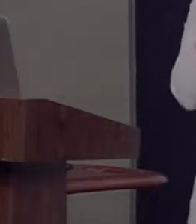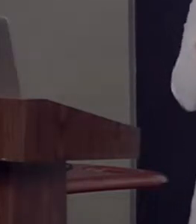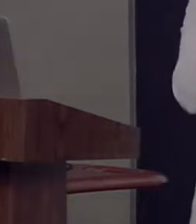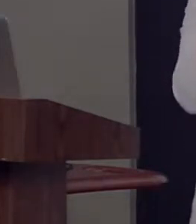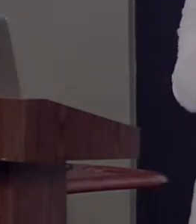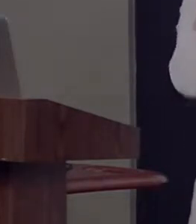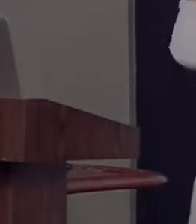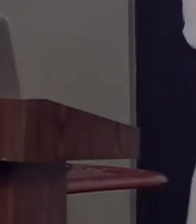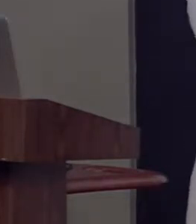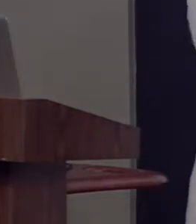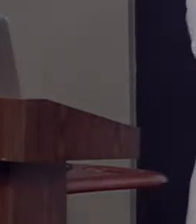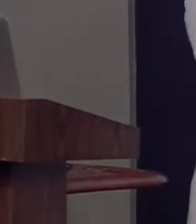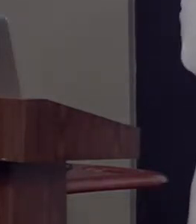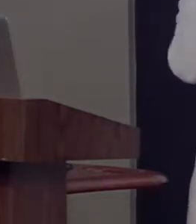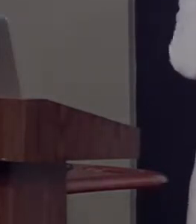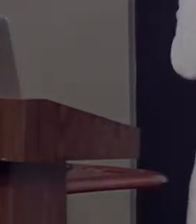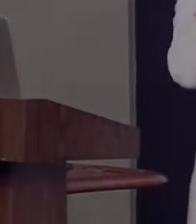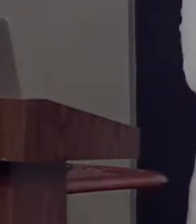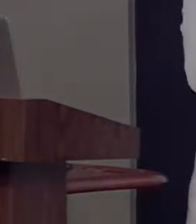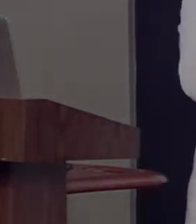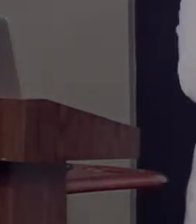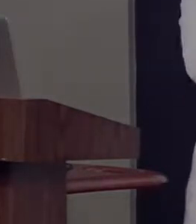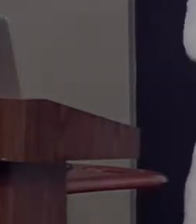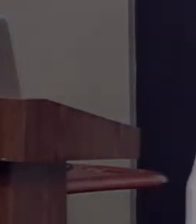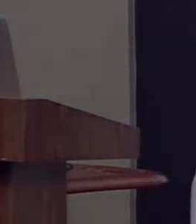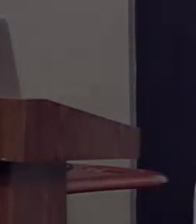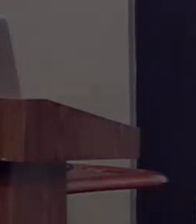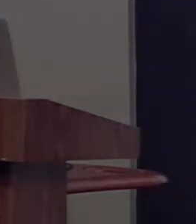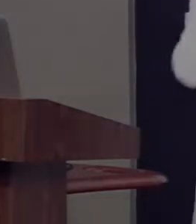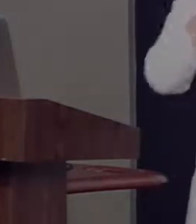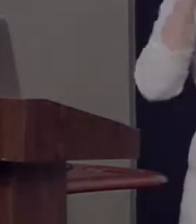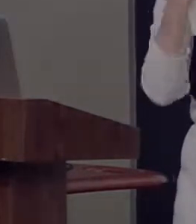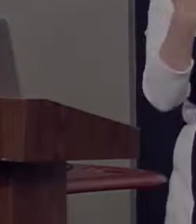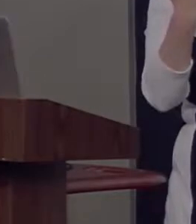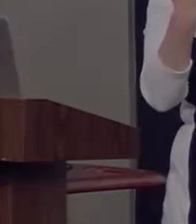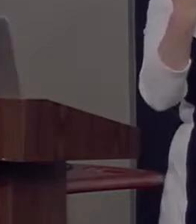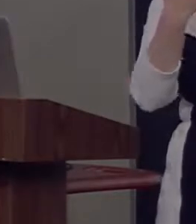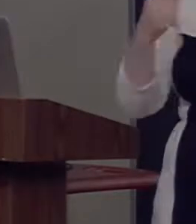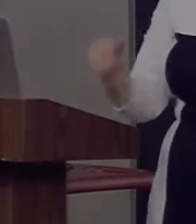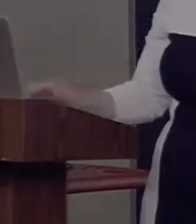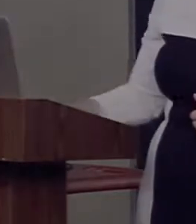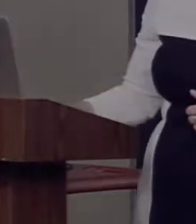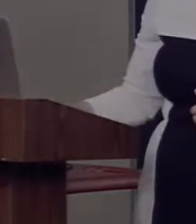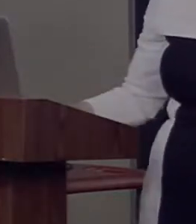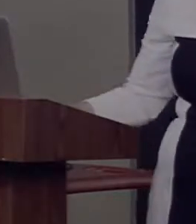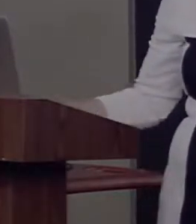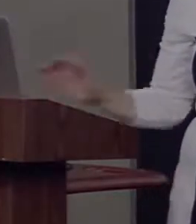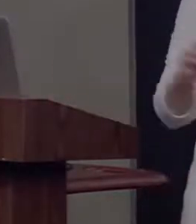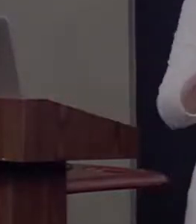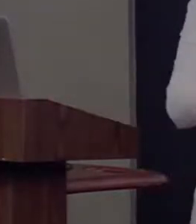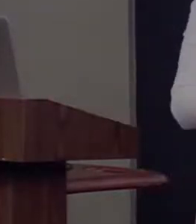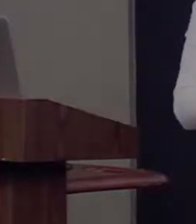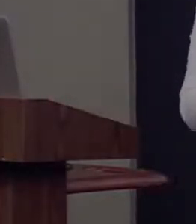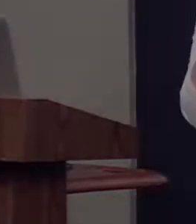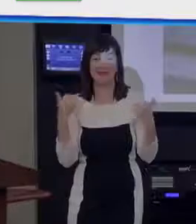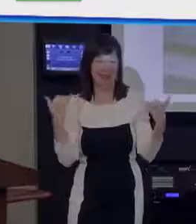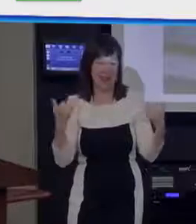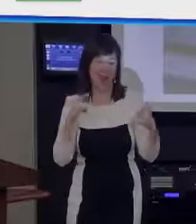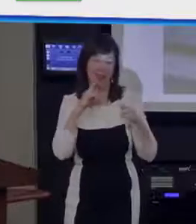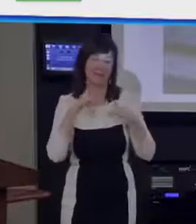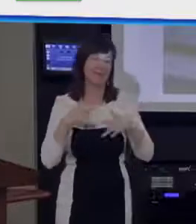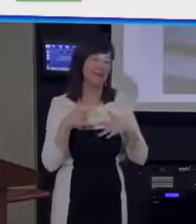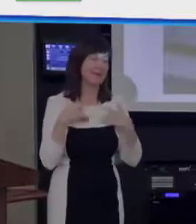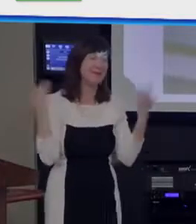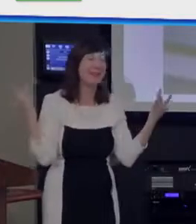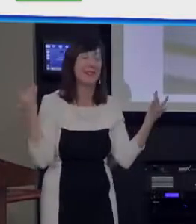the principal translation of our findings so that there occurs a two-way communication stream